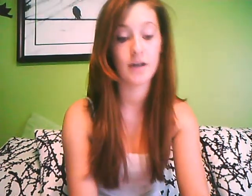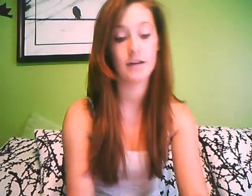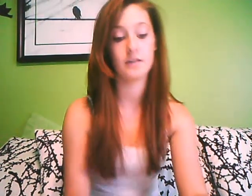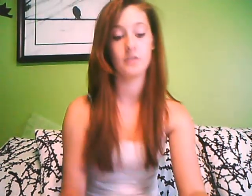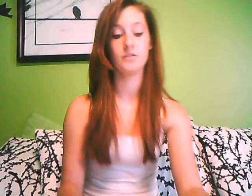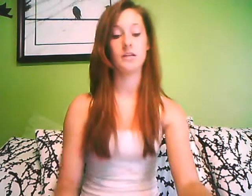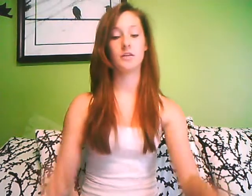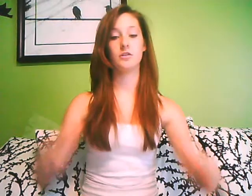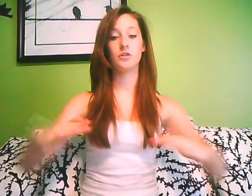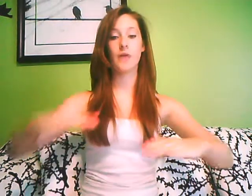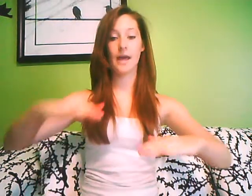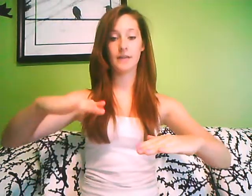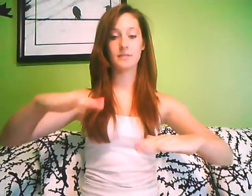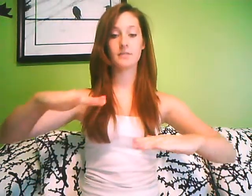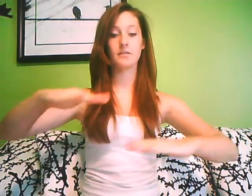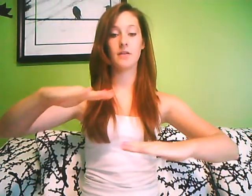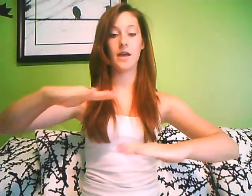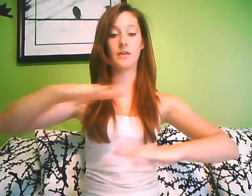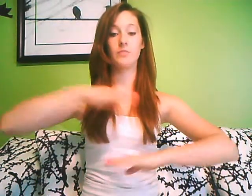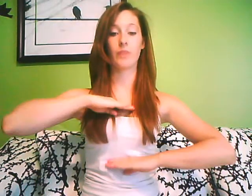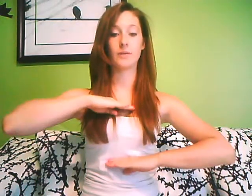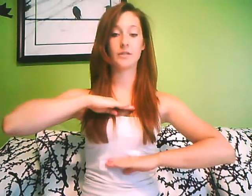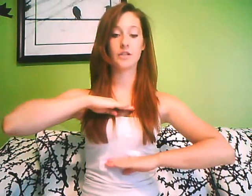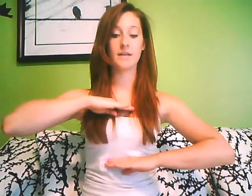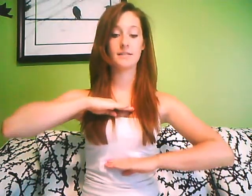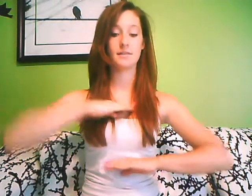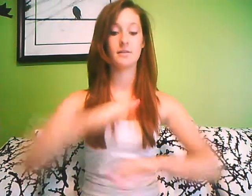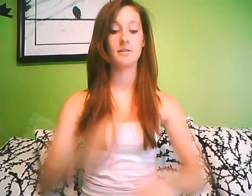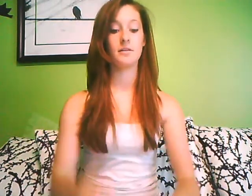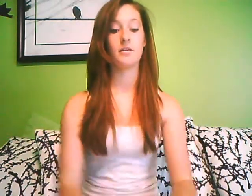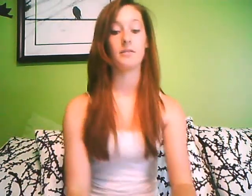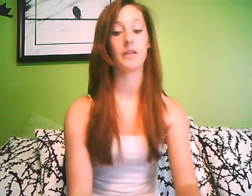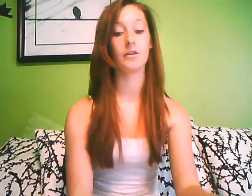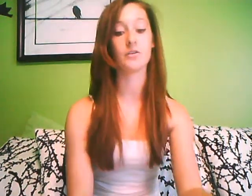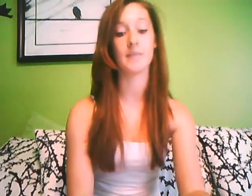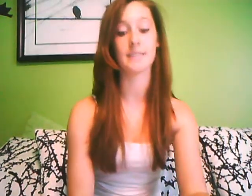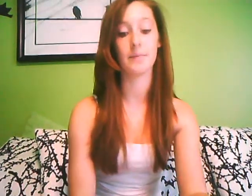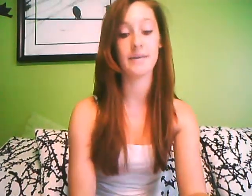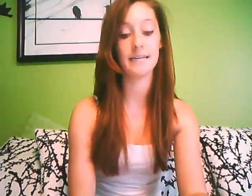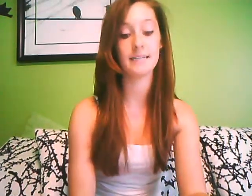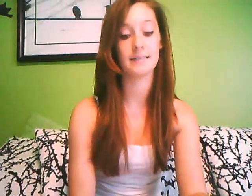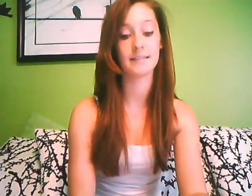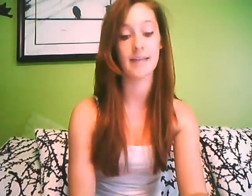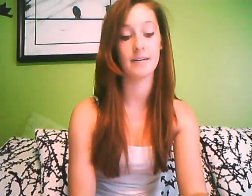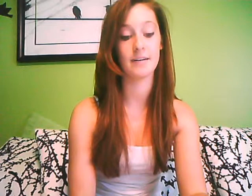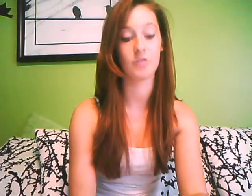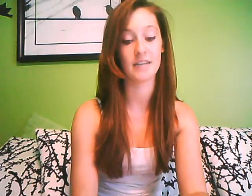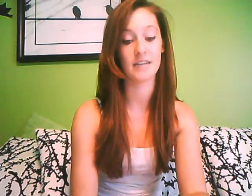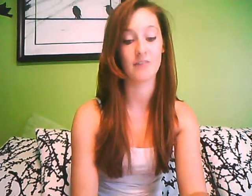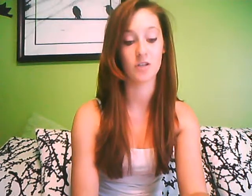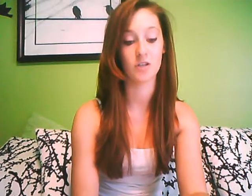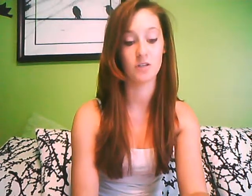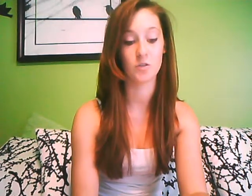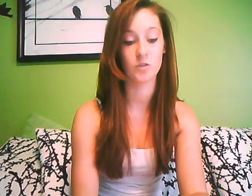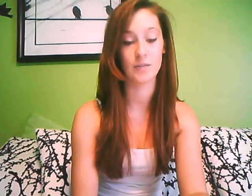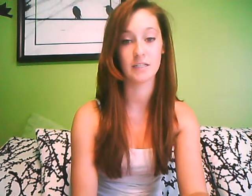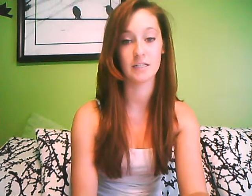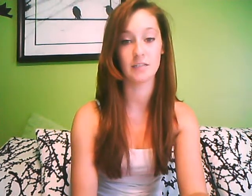Satisfied, you take two hands and you bring them to your chest. That also means appease, content, or satisfaction. So basically all